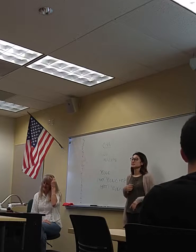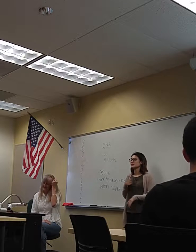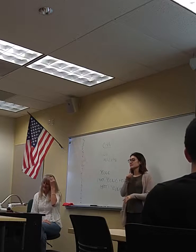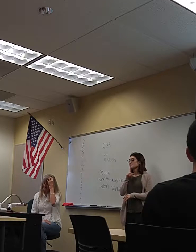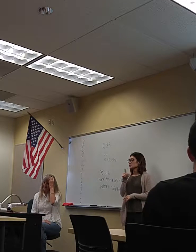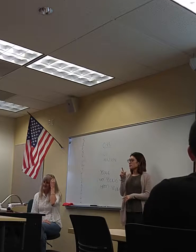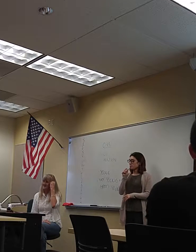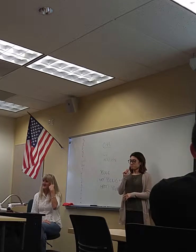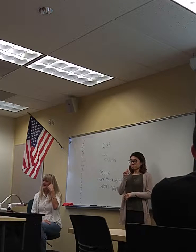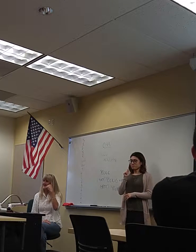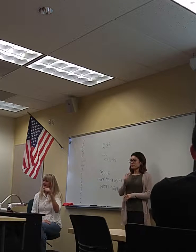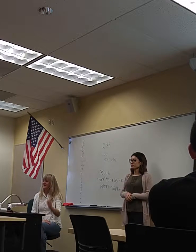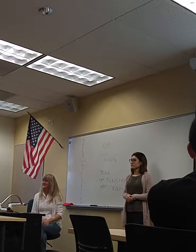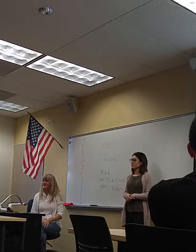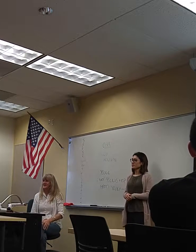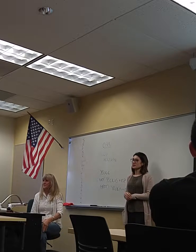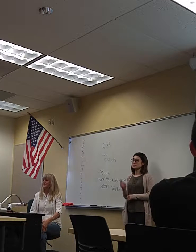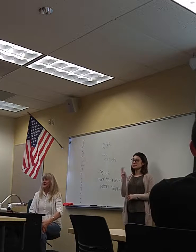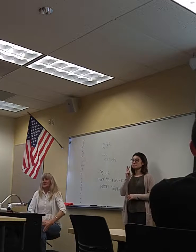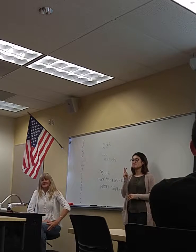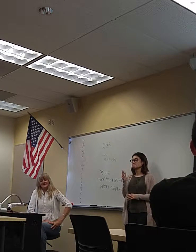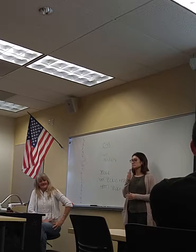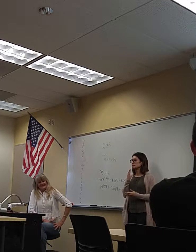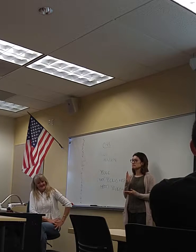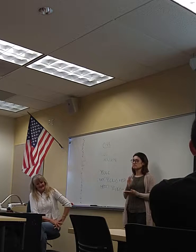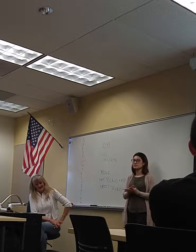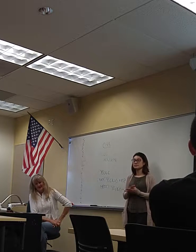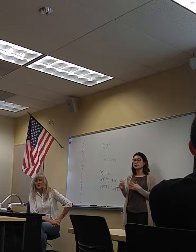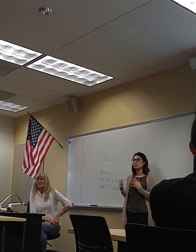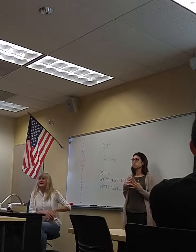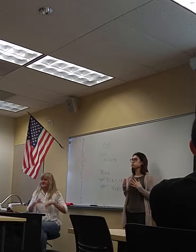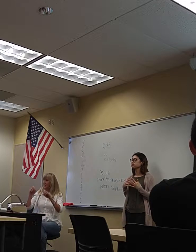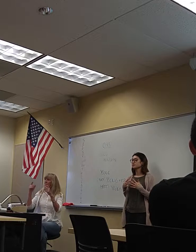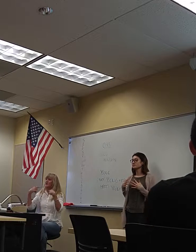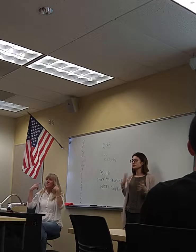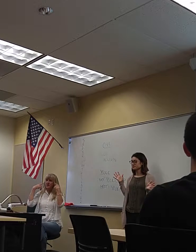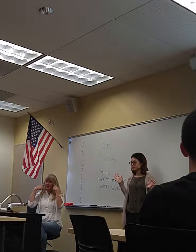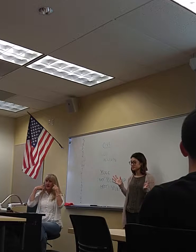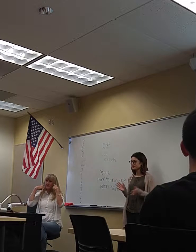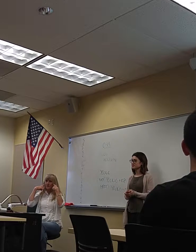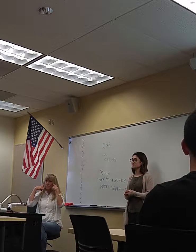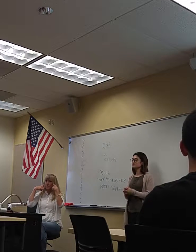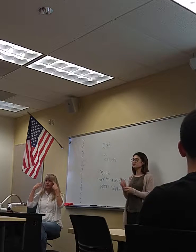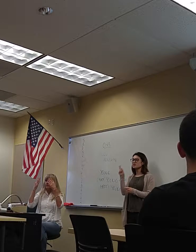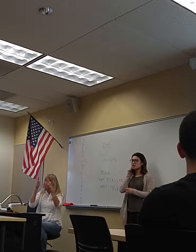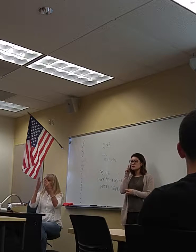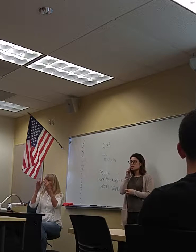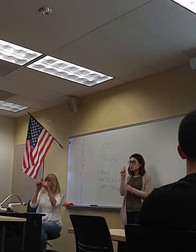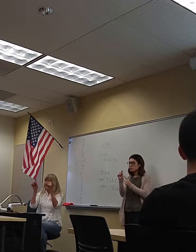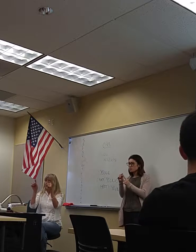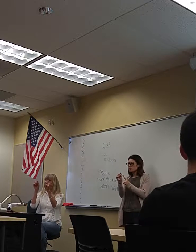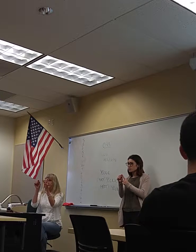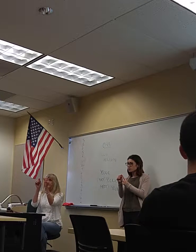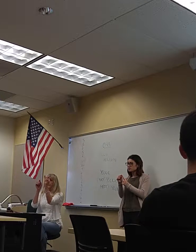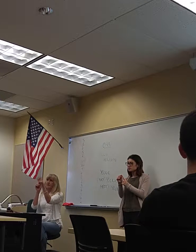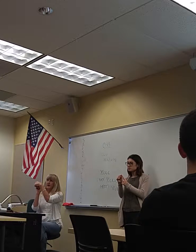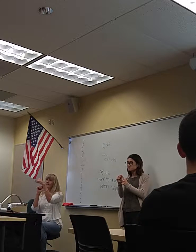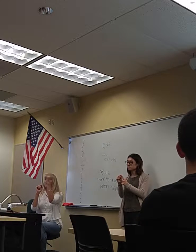tongue sometimes when I see things. So. Anywho, yeah. So when you hear that a word, the adjective like